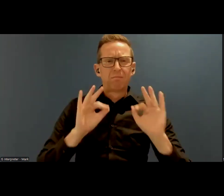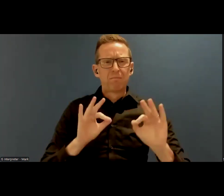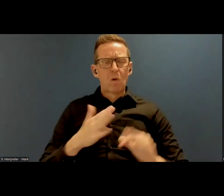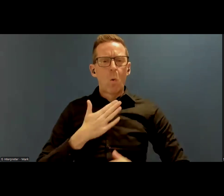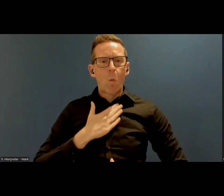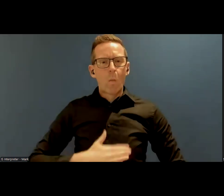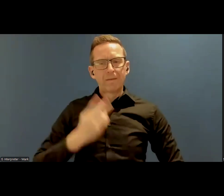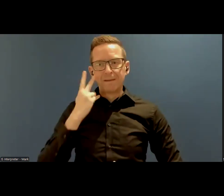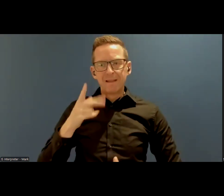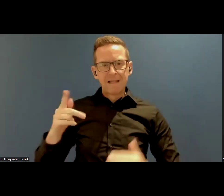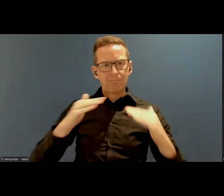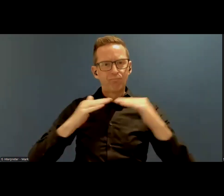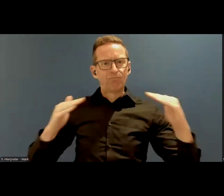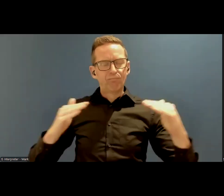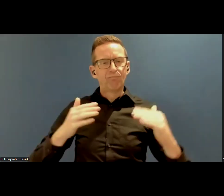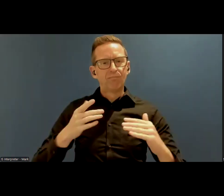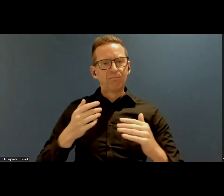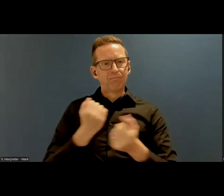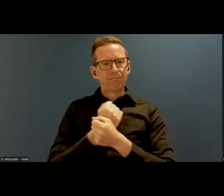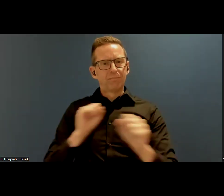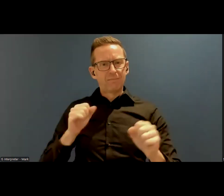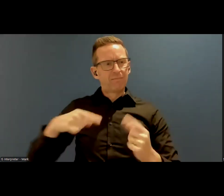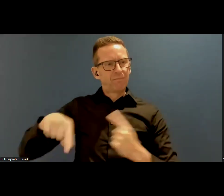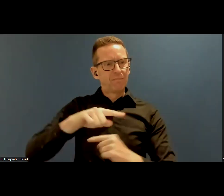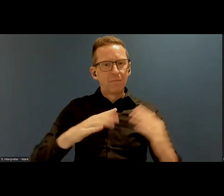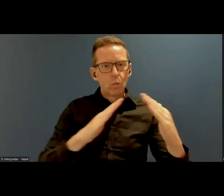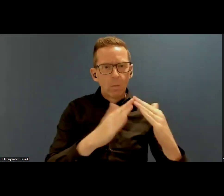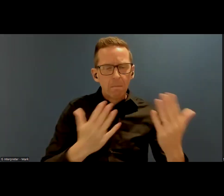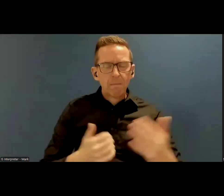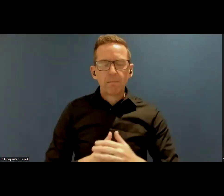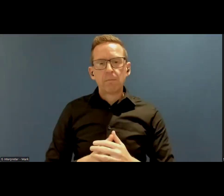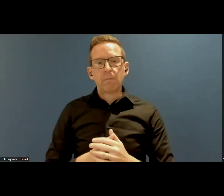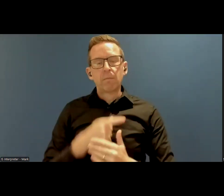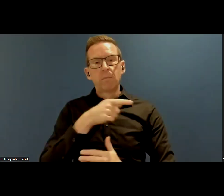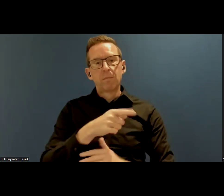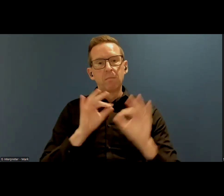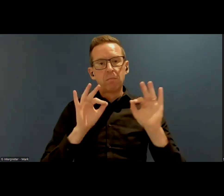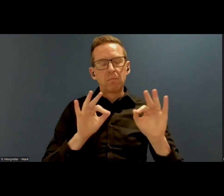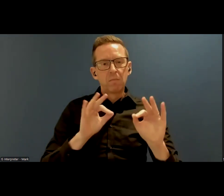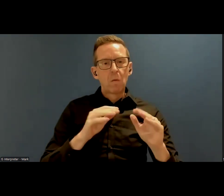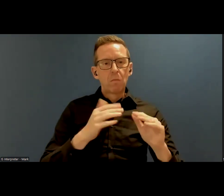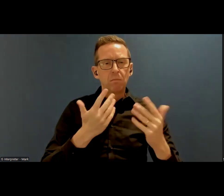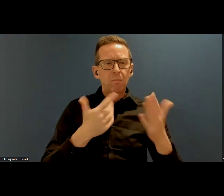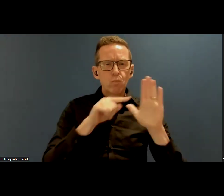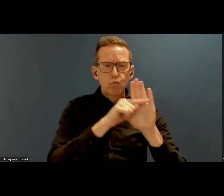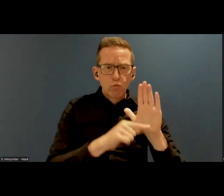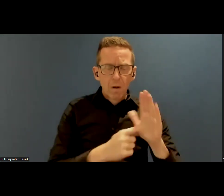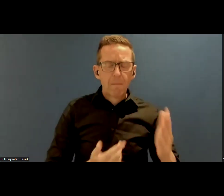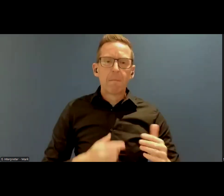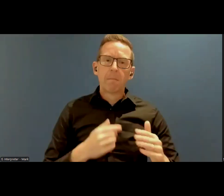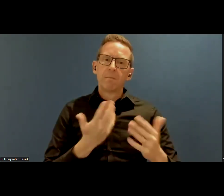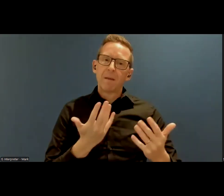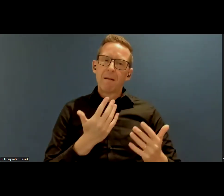safe house. Other programs like in social protection, cash transfer programs to get people with